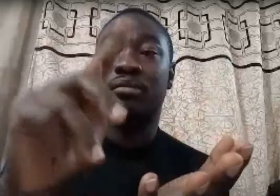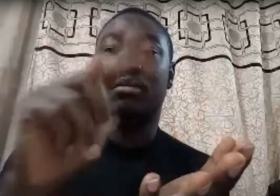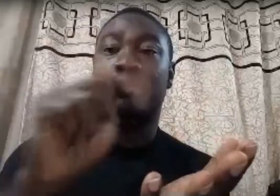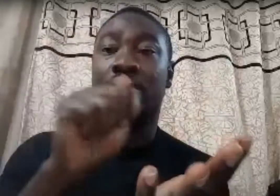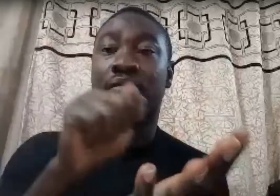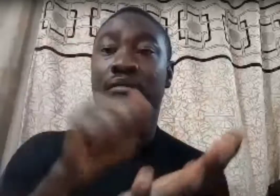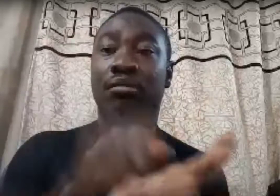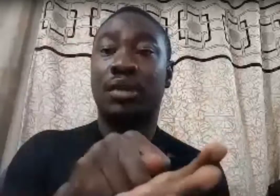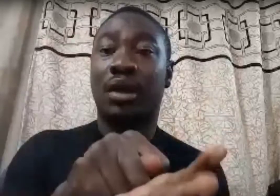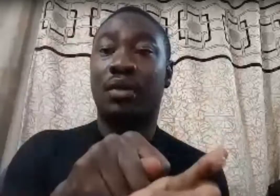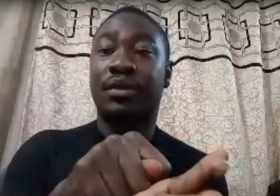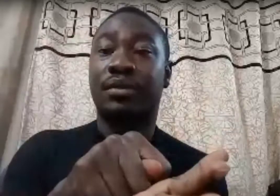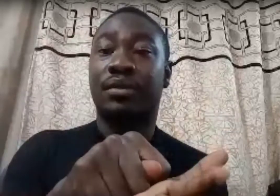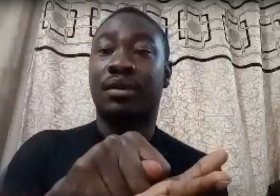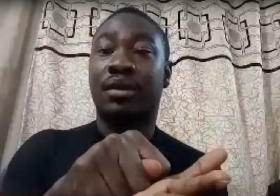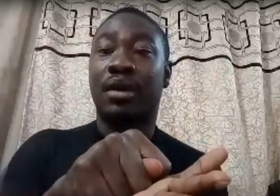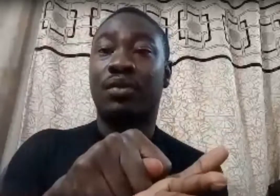together? How do you sign 2,000?